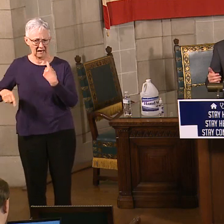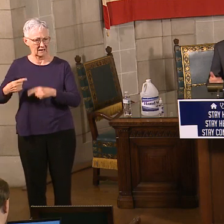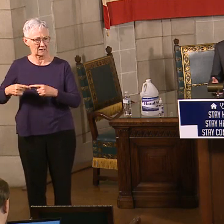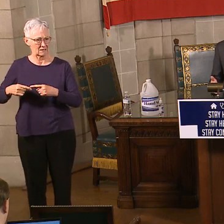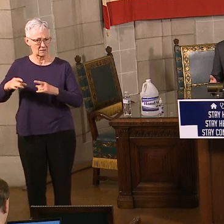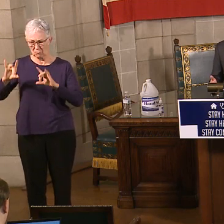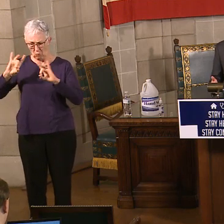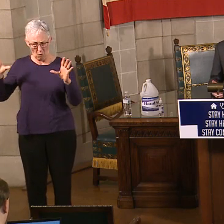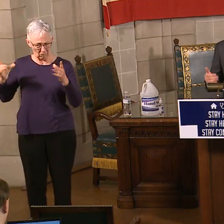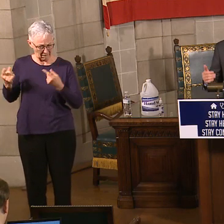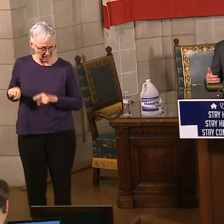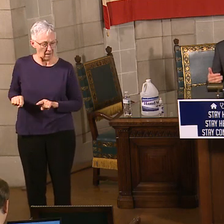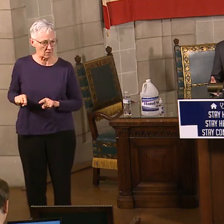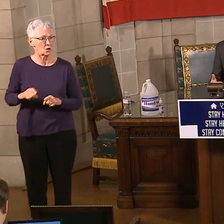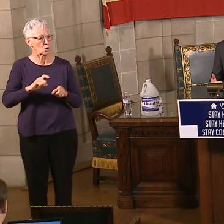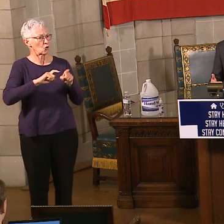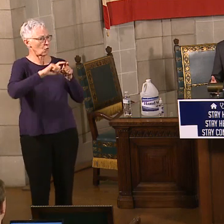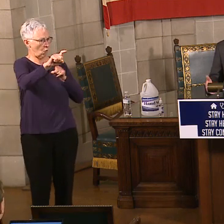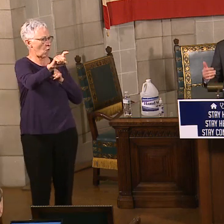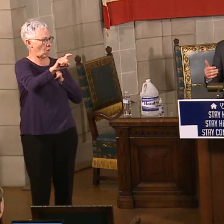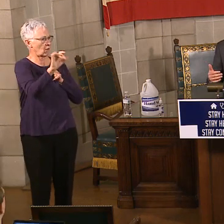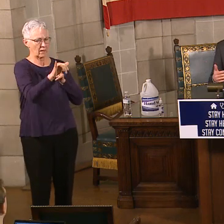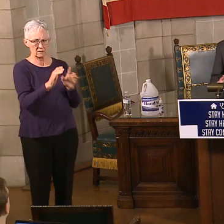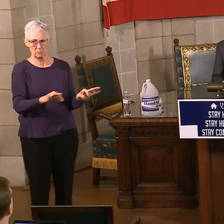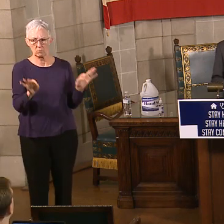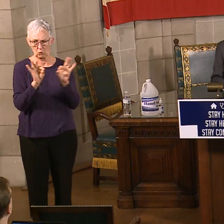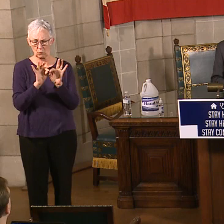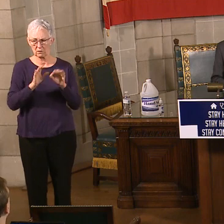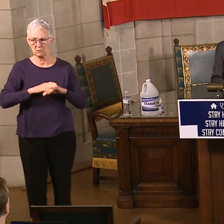1-800-866-8660. Okay, that's an important one to remember.